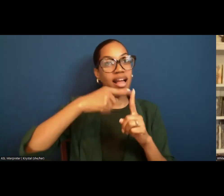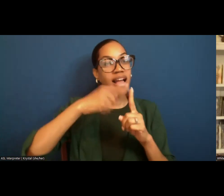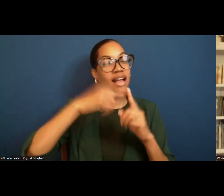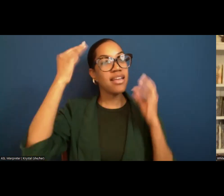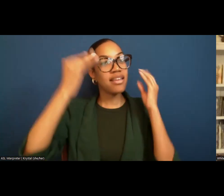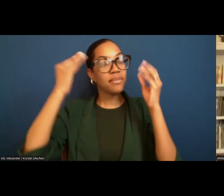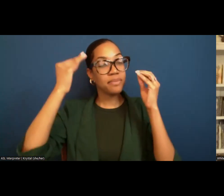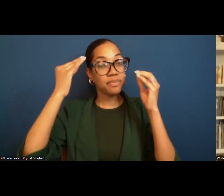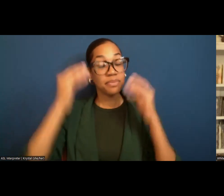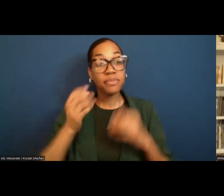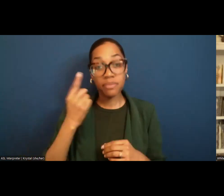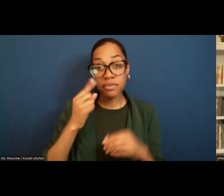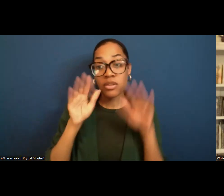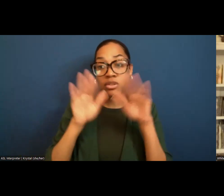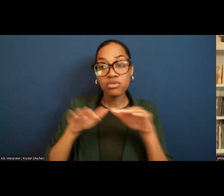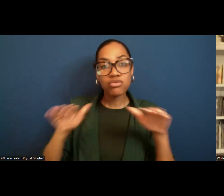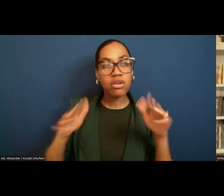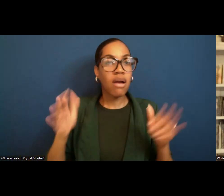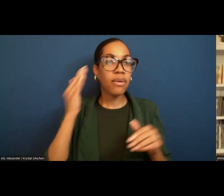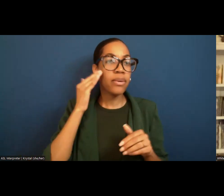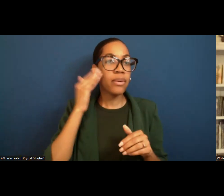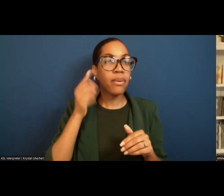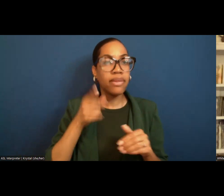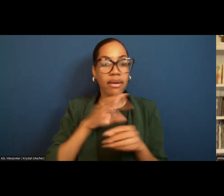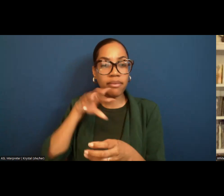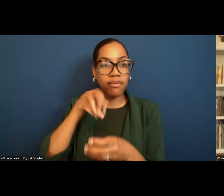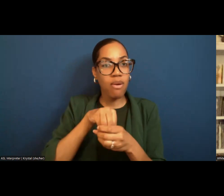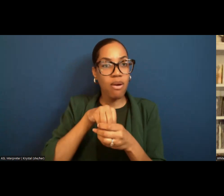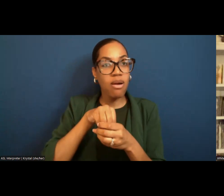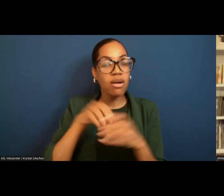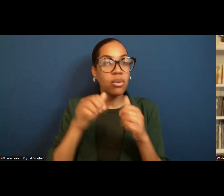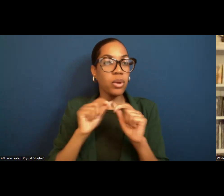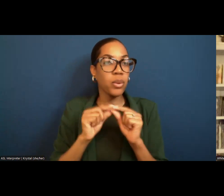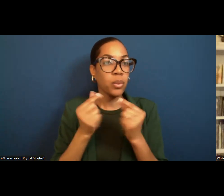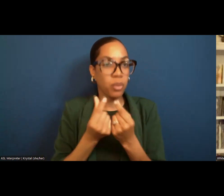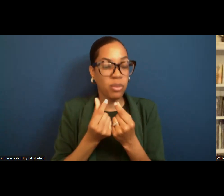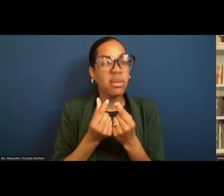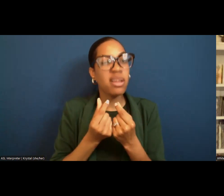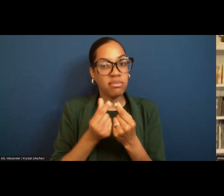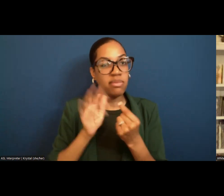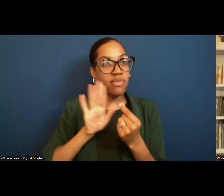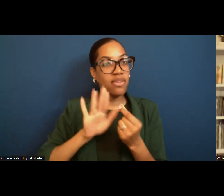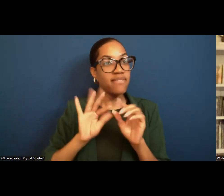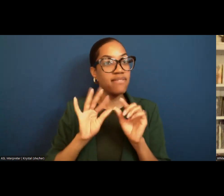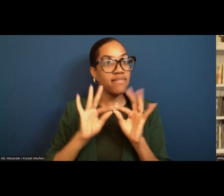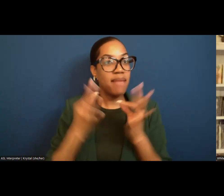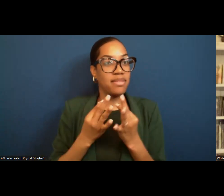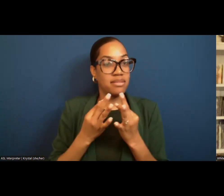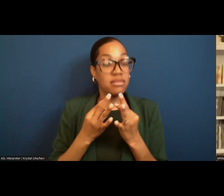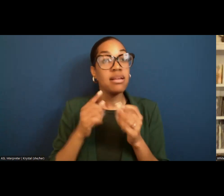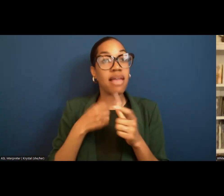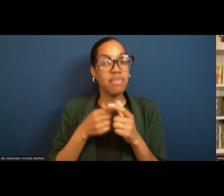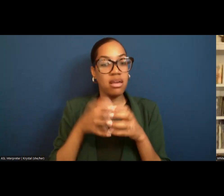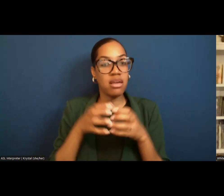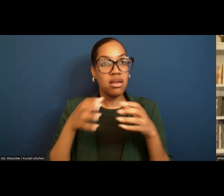start to understand that they're part of their family, and their family members, by and large, look similar to them. And then their parents and